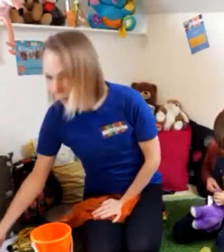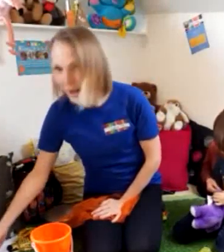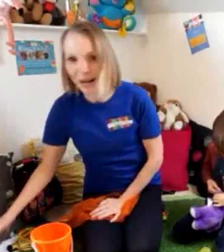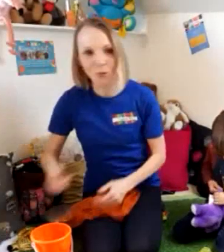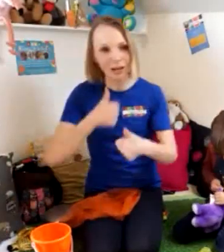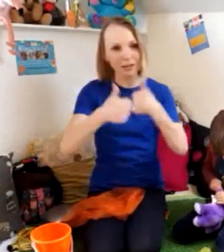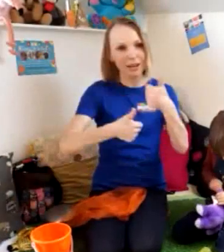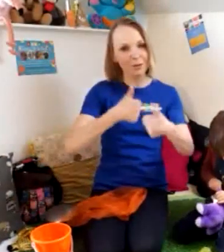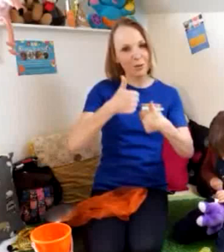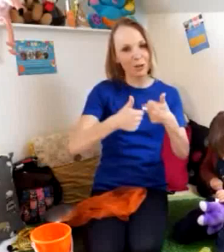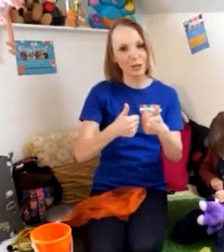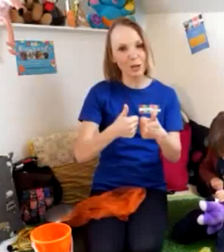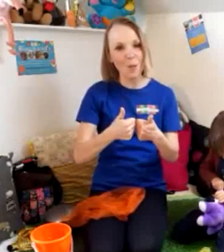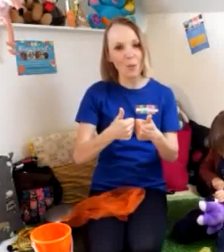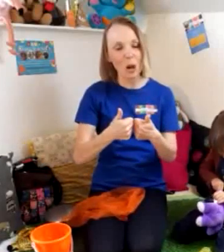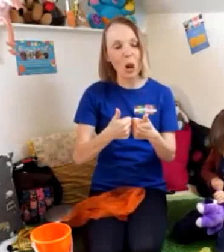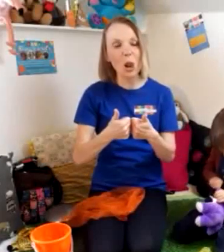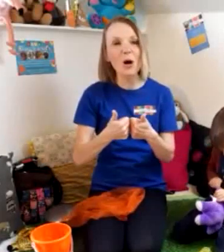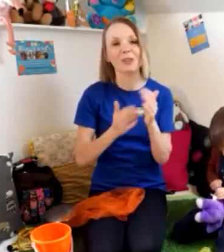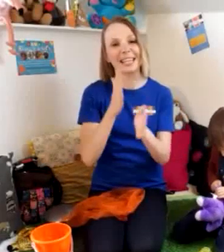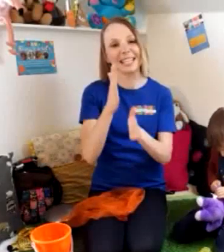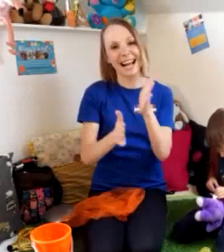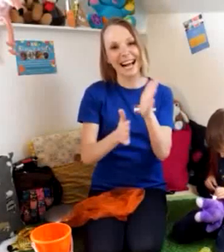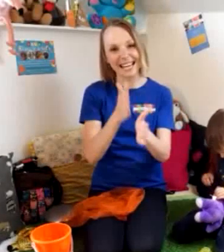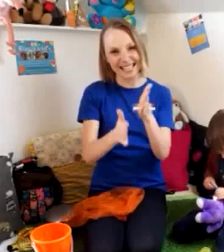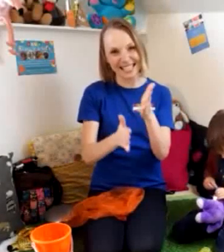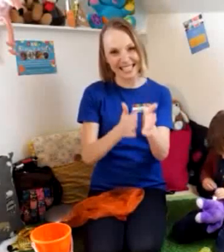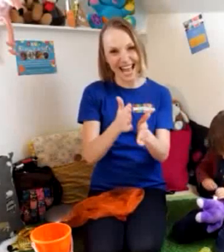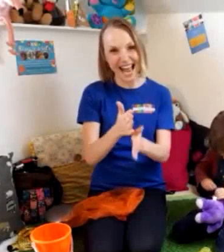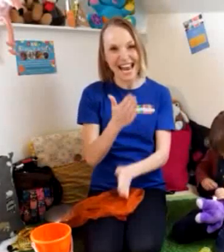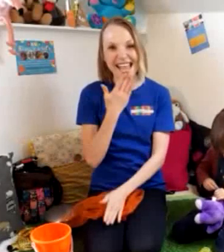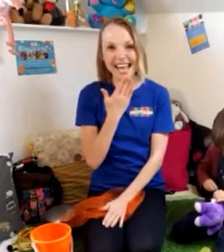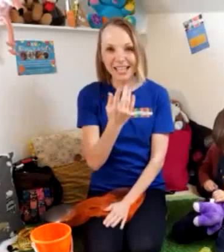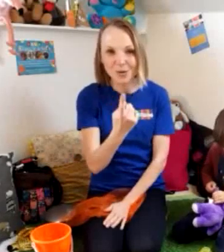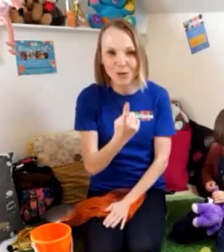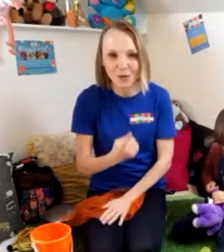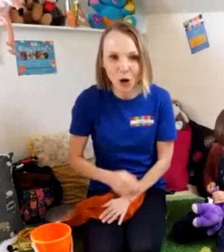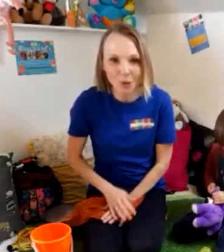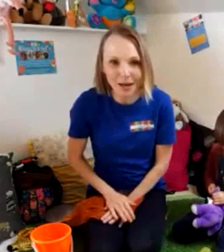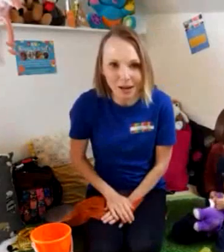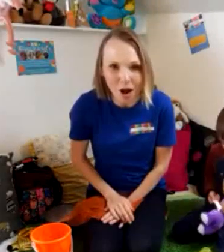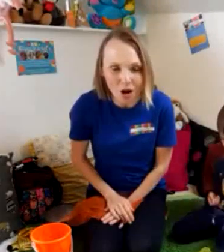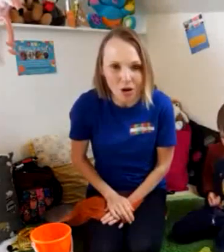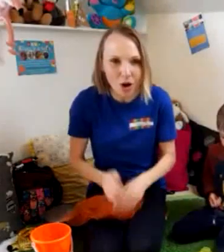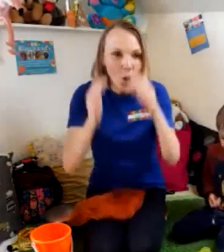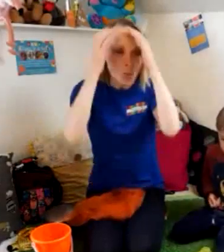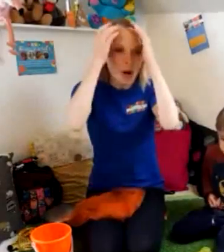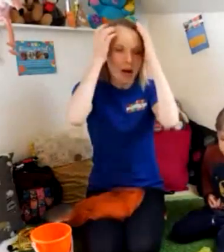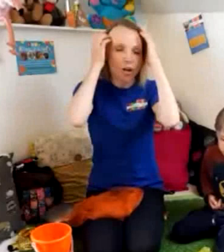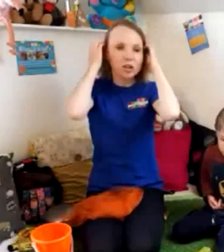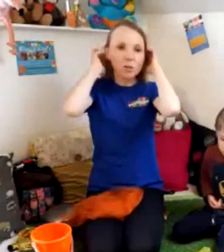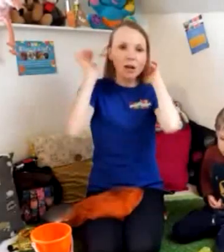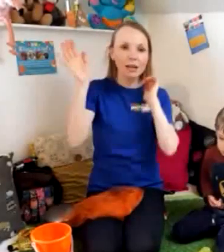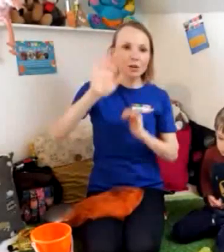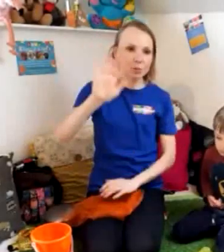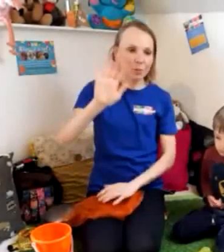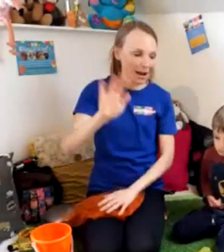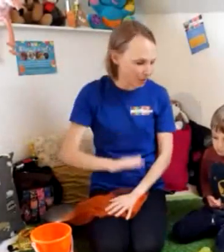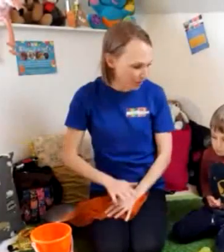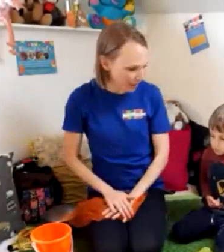Well, well done, everybody. Some lovely signing today. Thank you all for coming along. We are going to do our little goodbye song in a